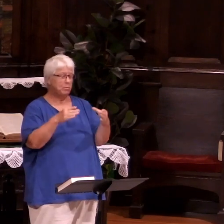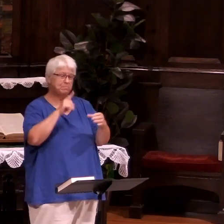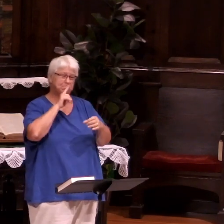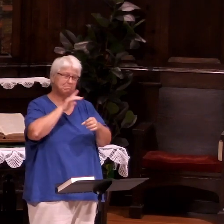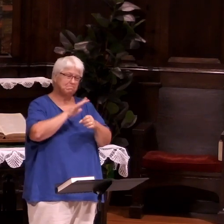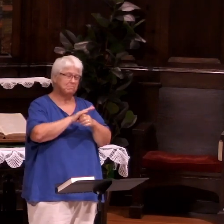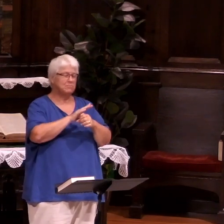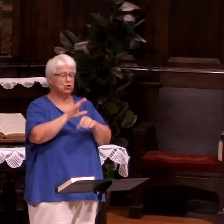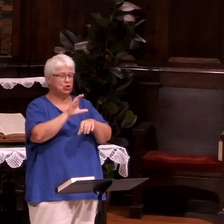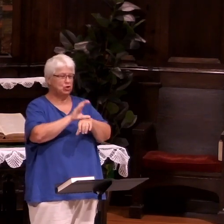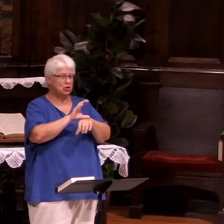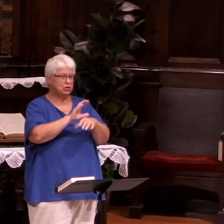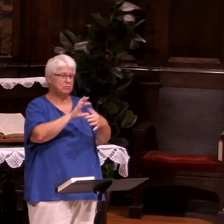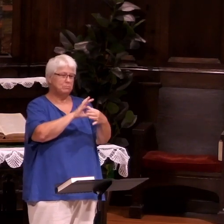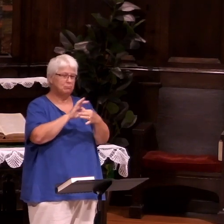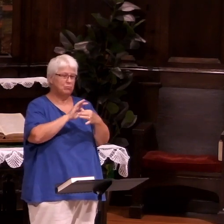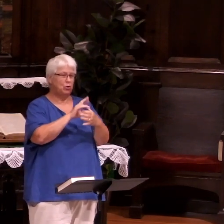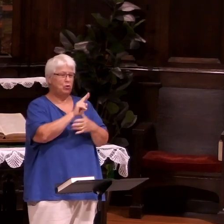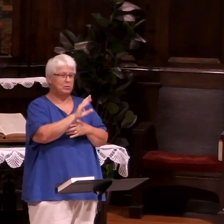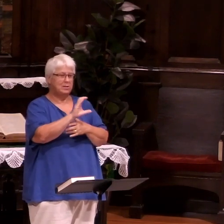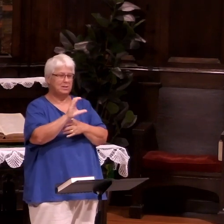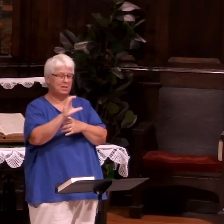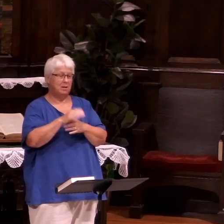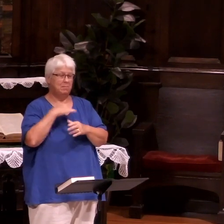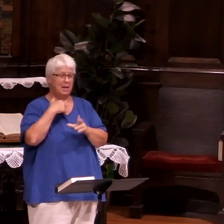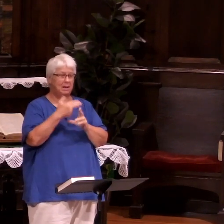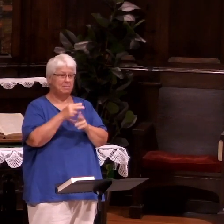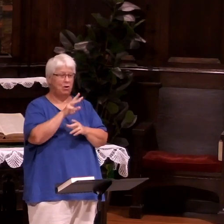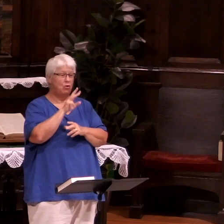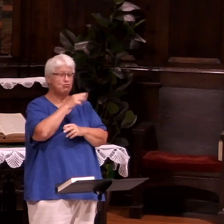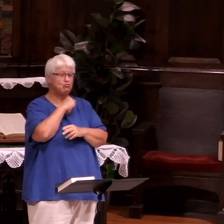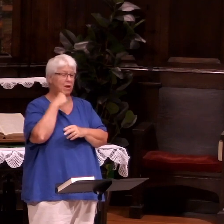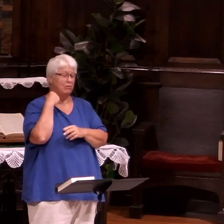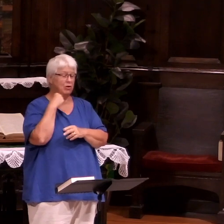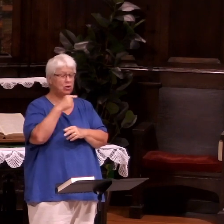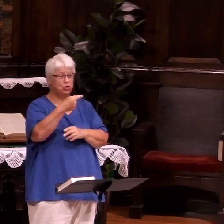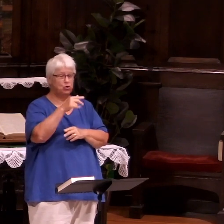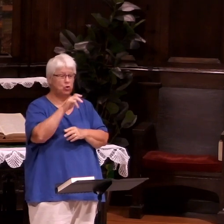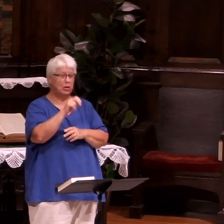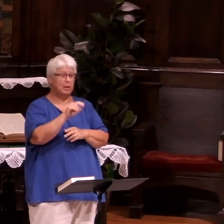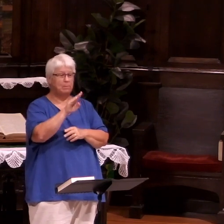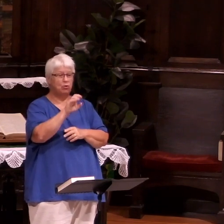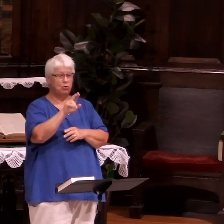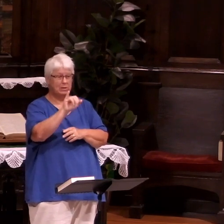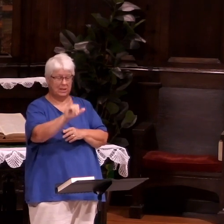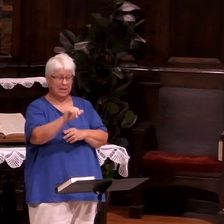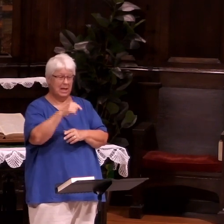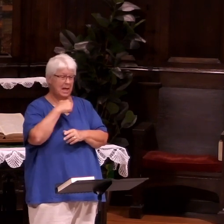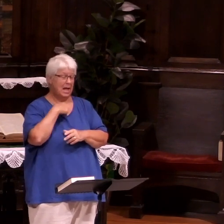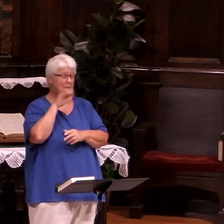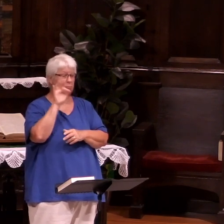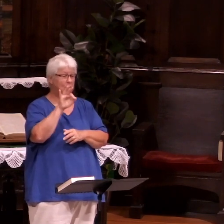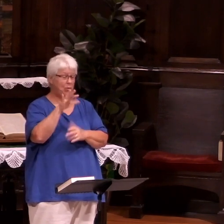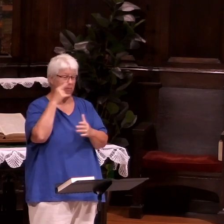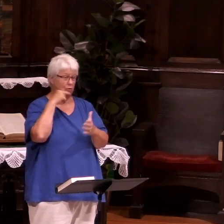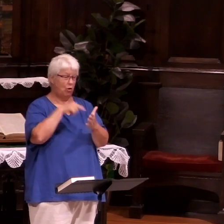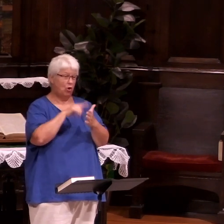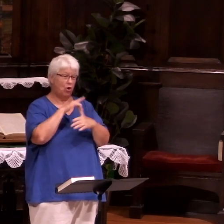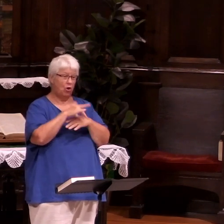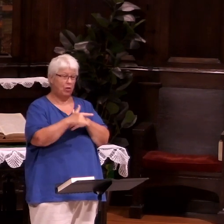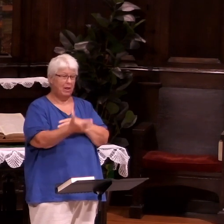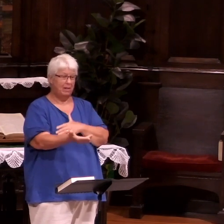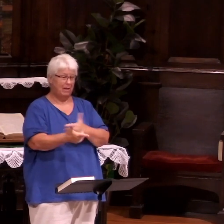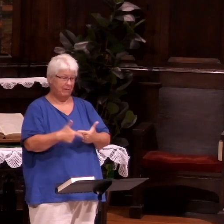affirming congregation in the United Church of Christ. My name is Reverend Jordan Bucey, and I am your minister for early